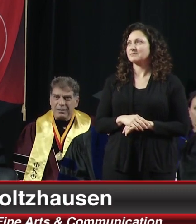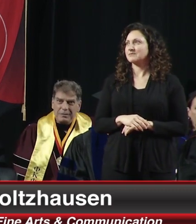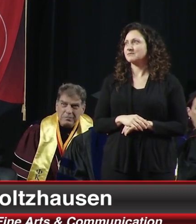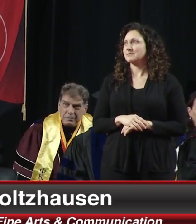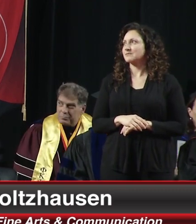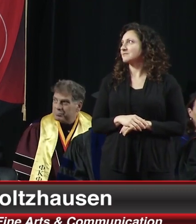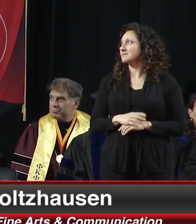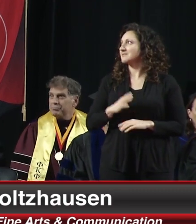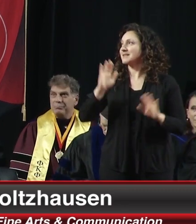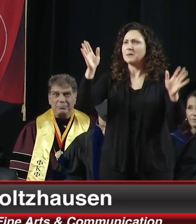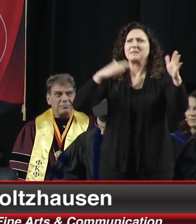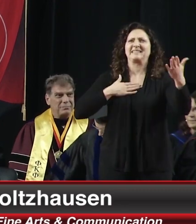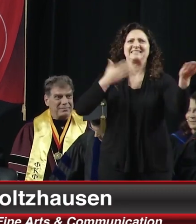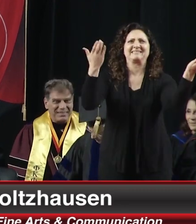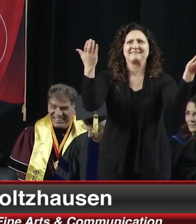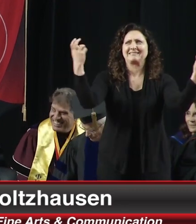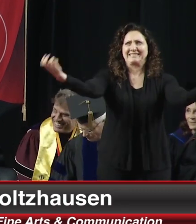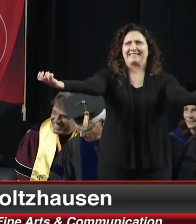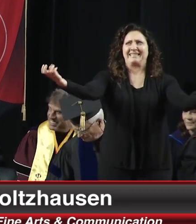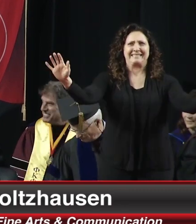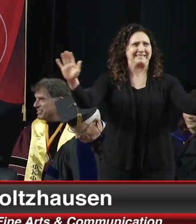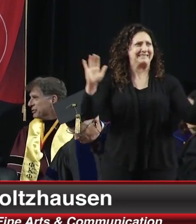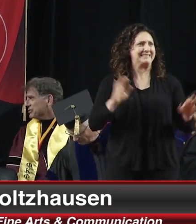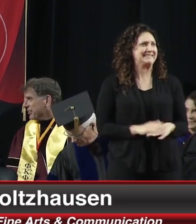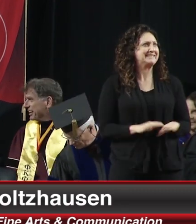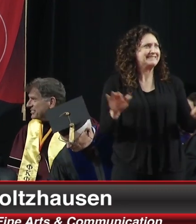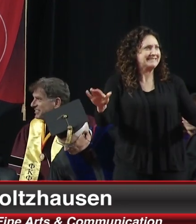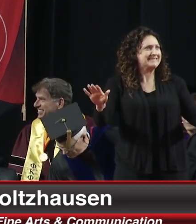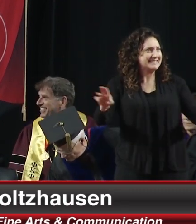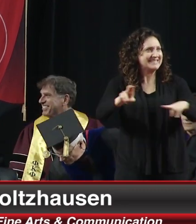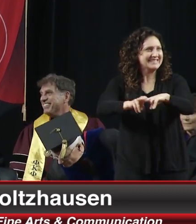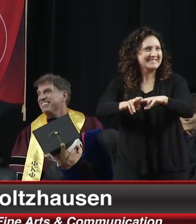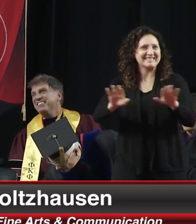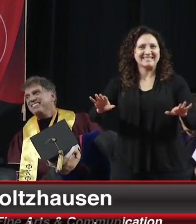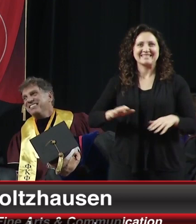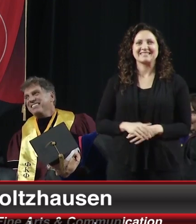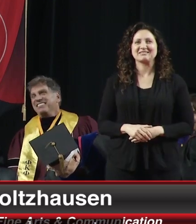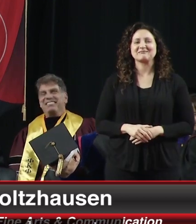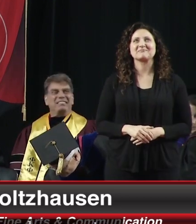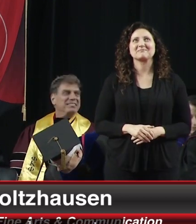Okay. Good afternoon. Please sit down. Sorry. Please sit down. Thank